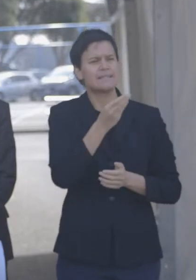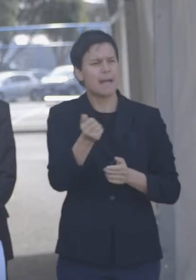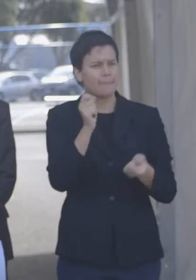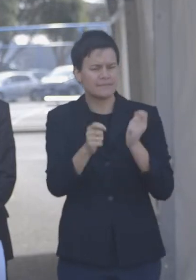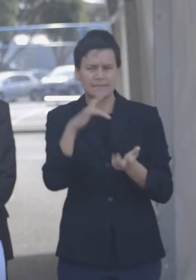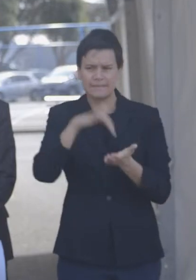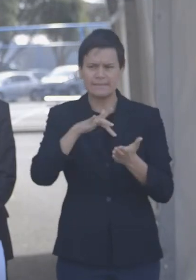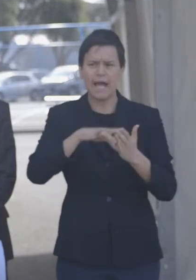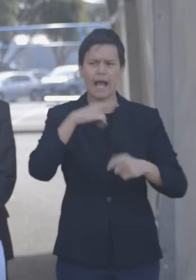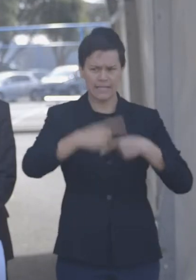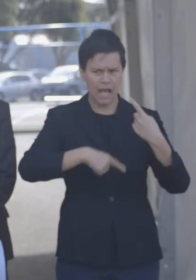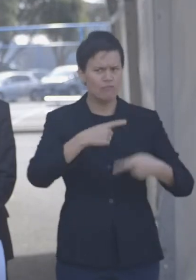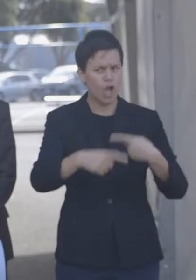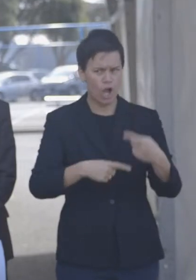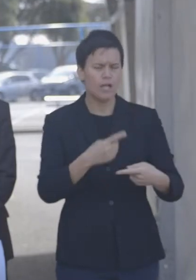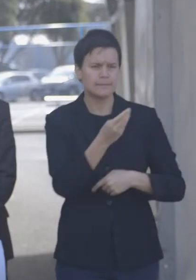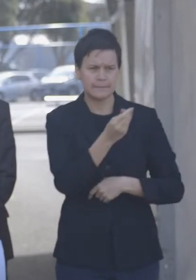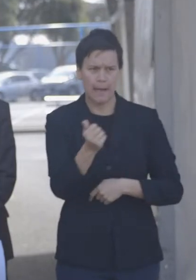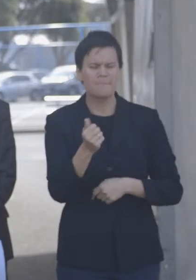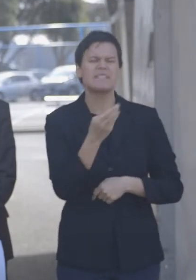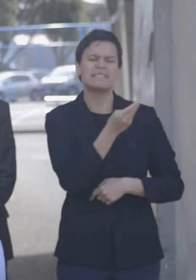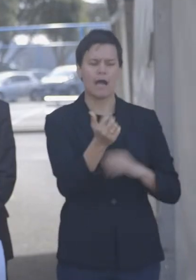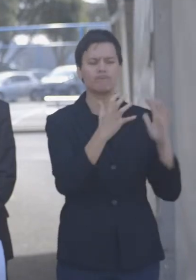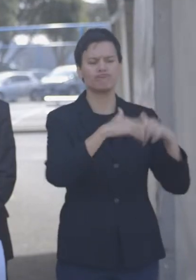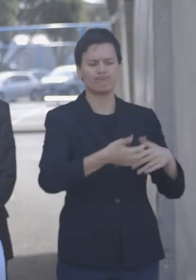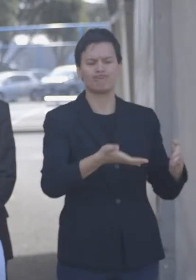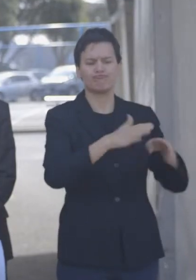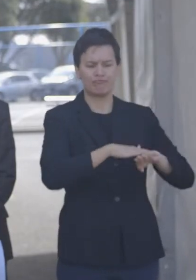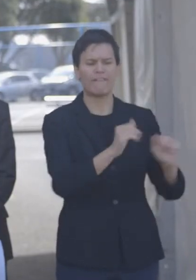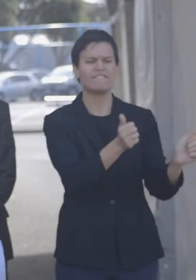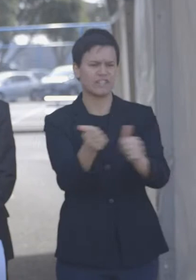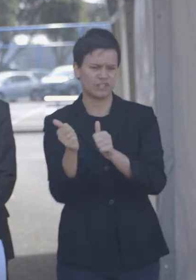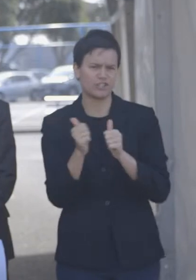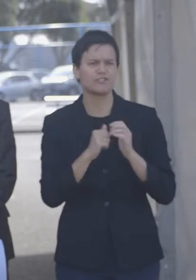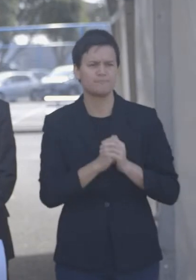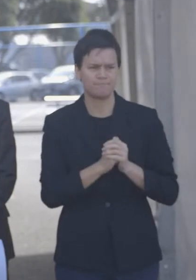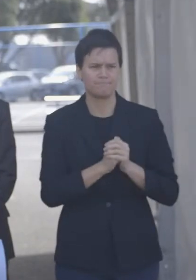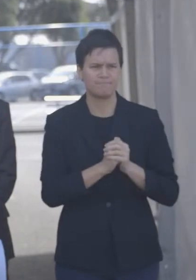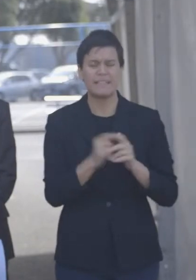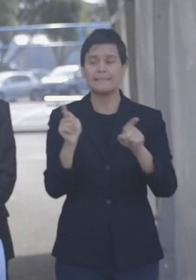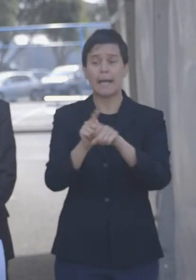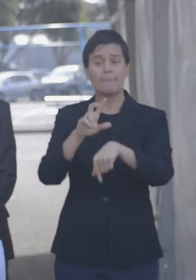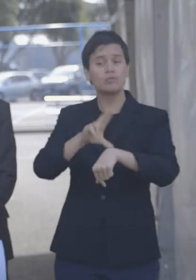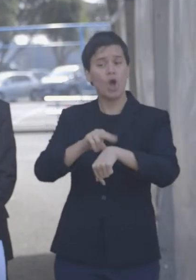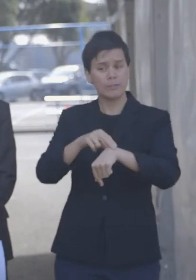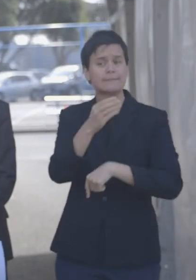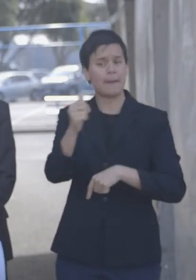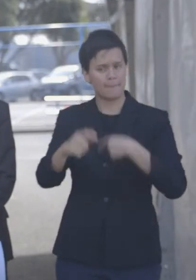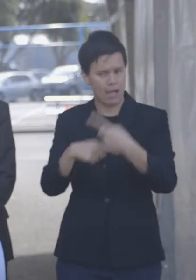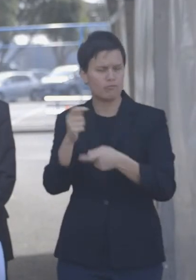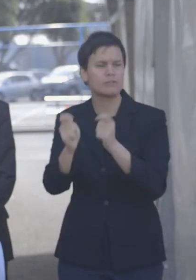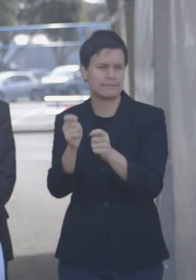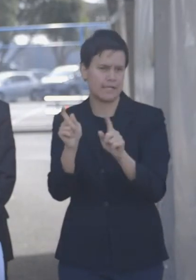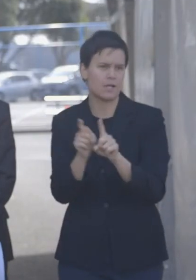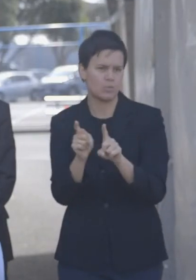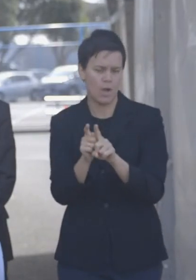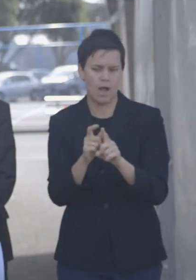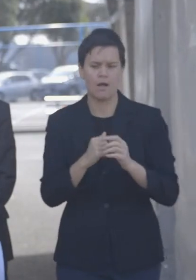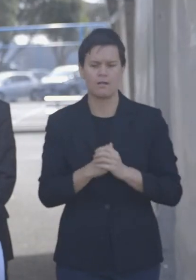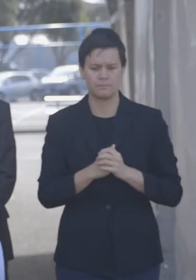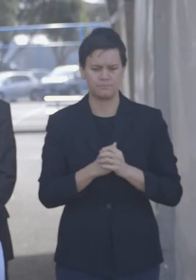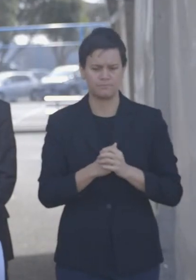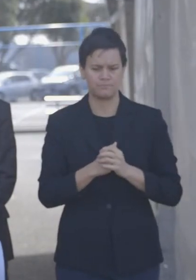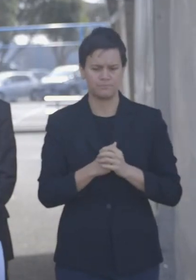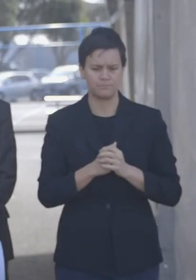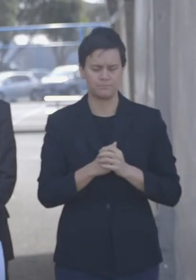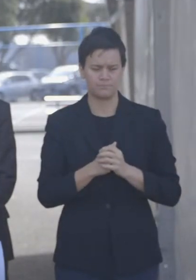including this one here at Oratoa, and designated primary care practices available to test people. So we tested thousands, tens